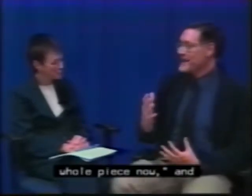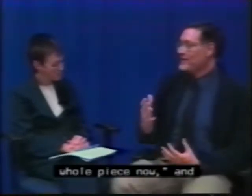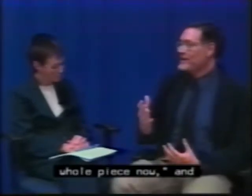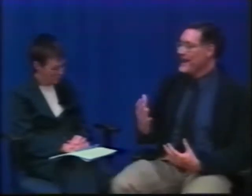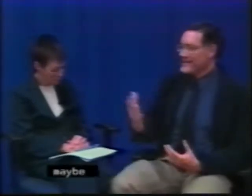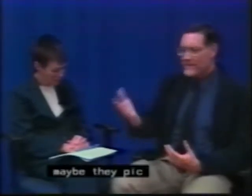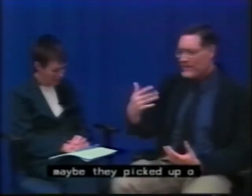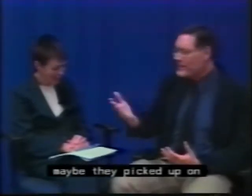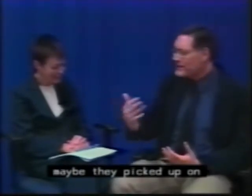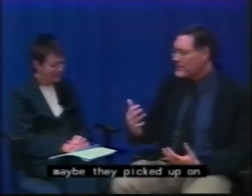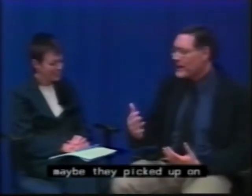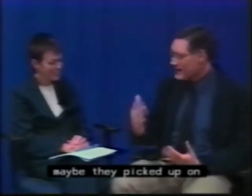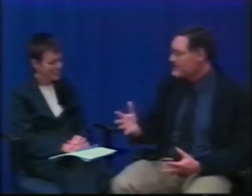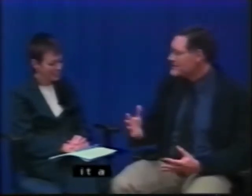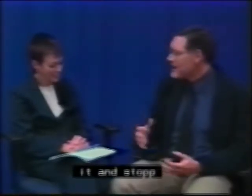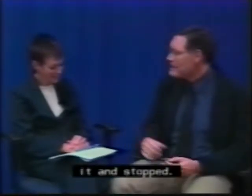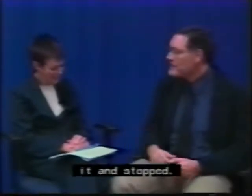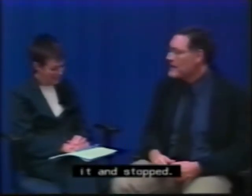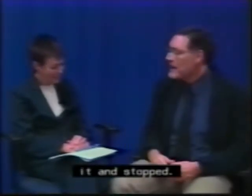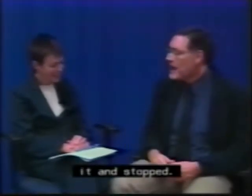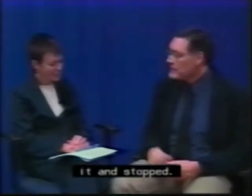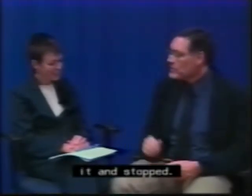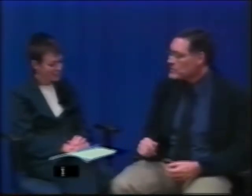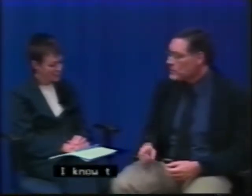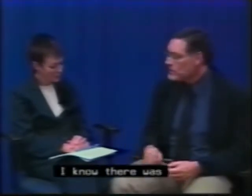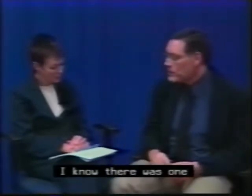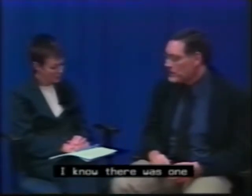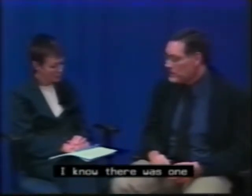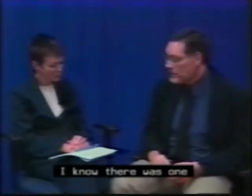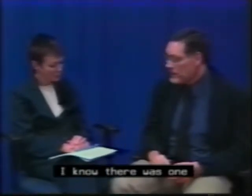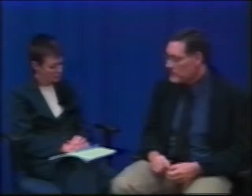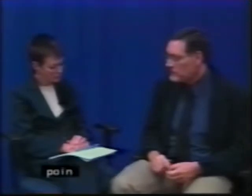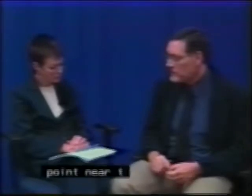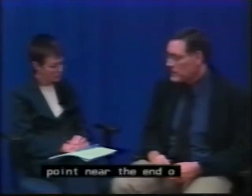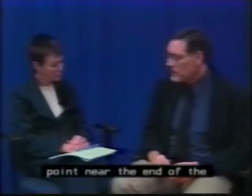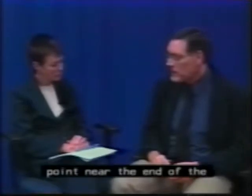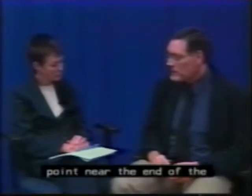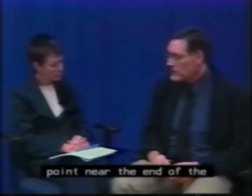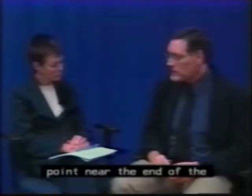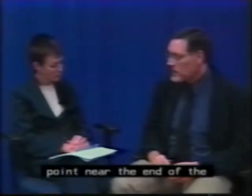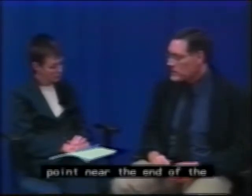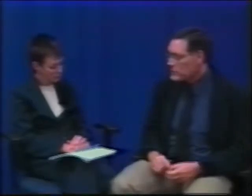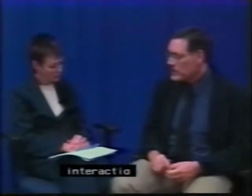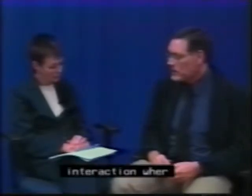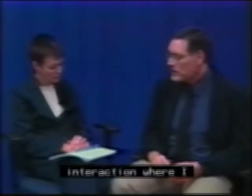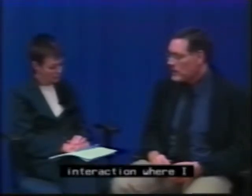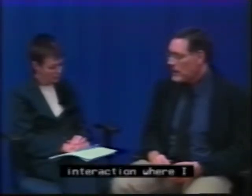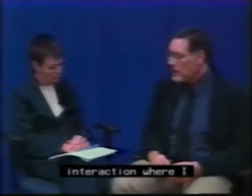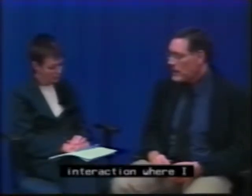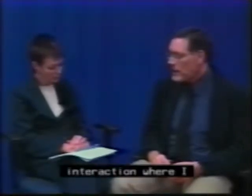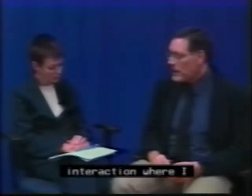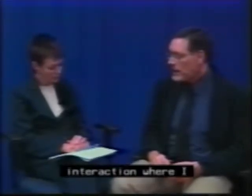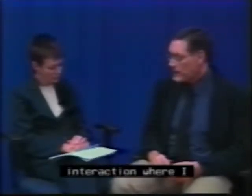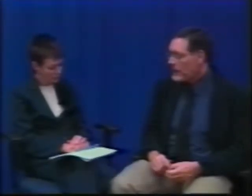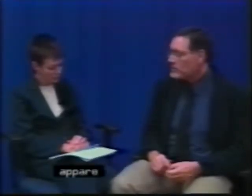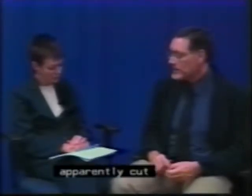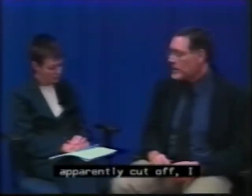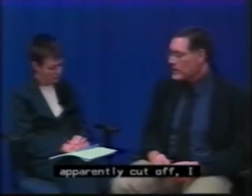now, and they maybe picked up on it and stopped. I know there was one point near the end of the interaction where I apparently cut